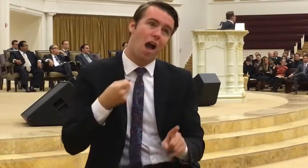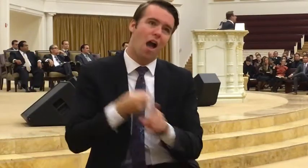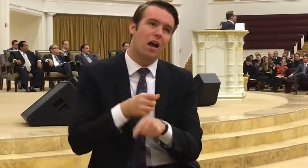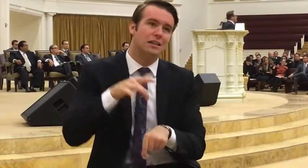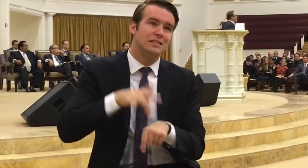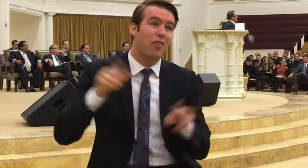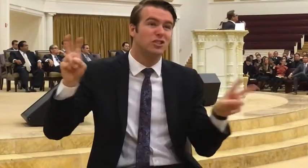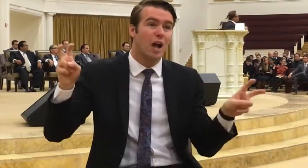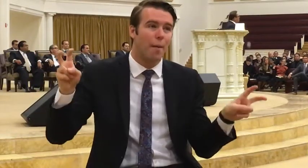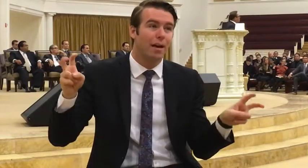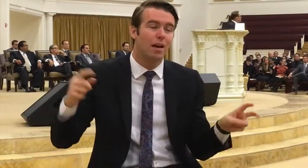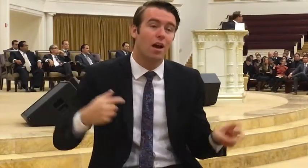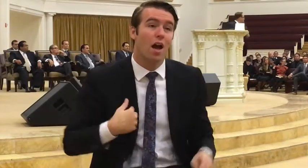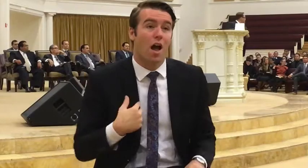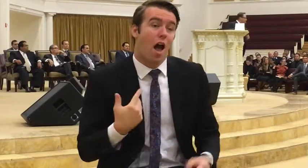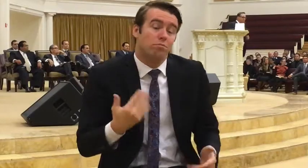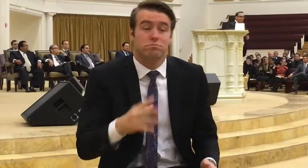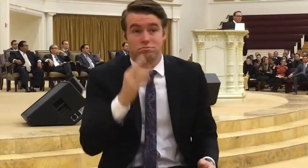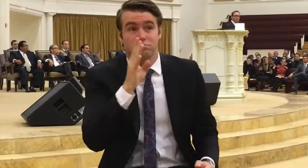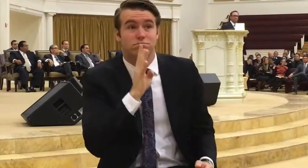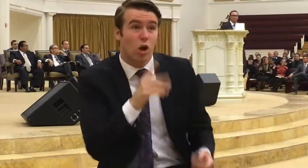I'm not sick of hearing about what I'm doing wrong, too.